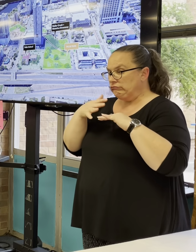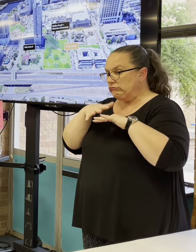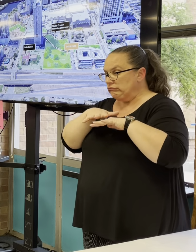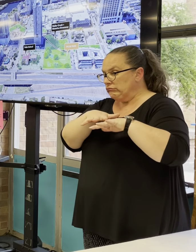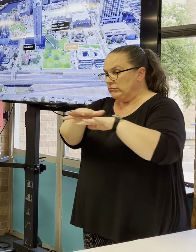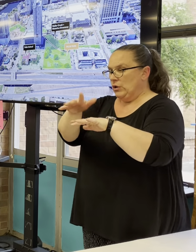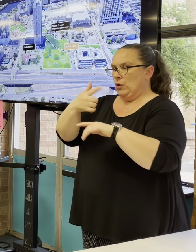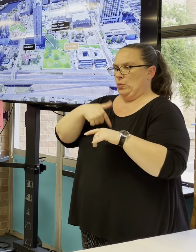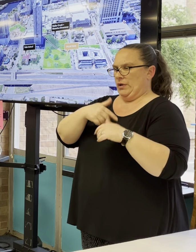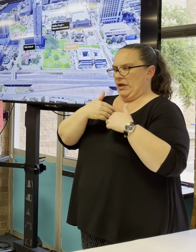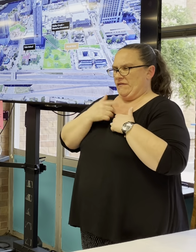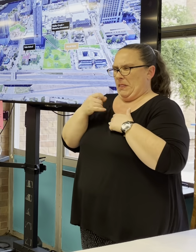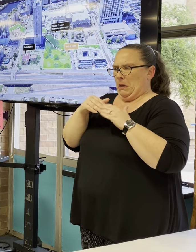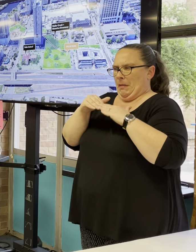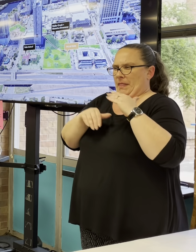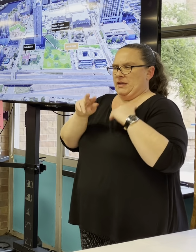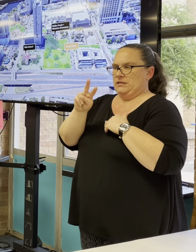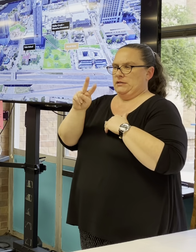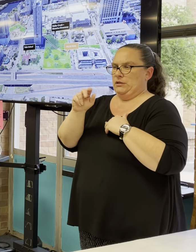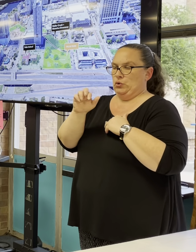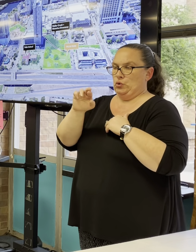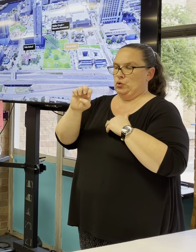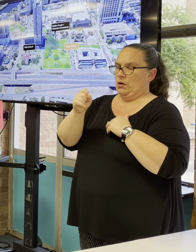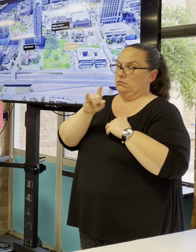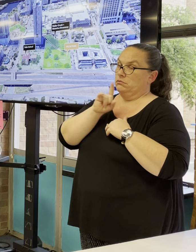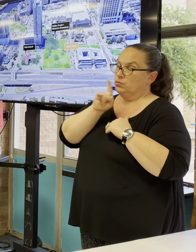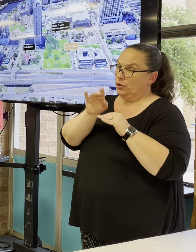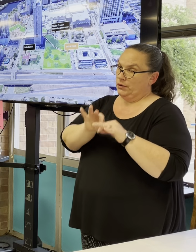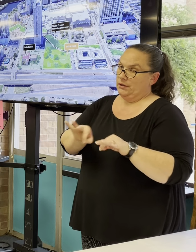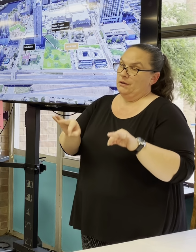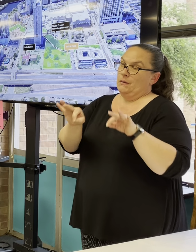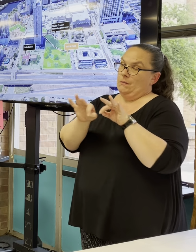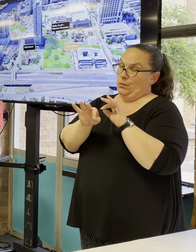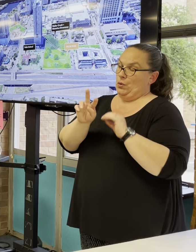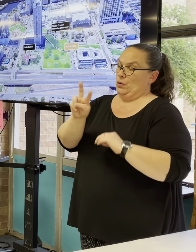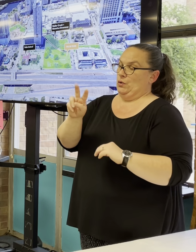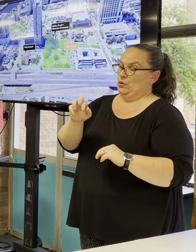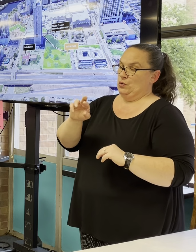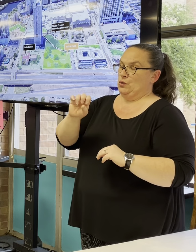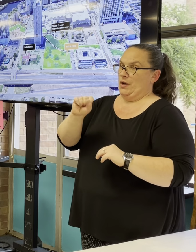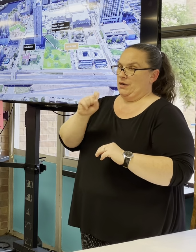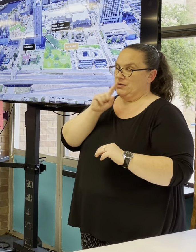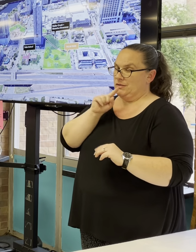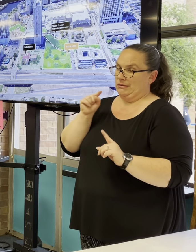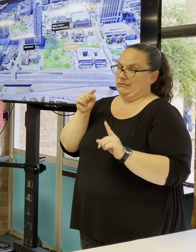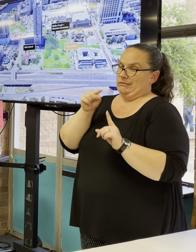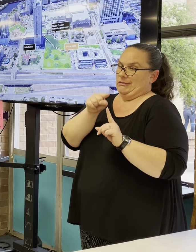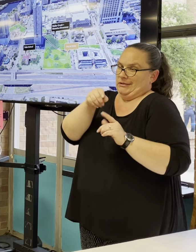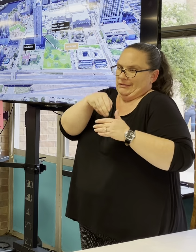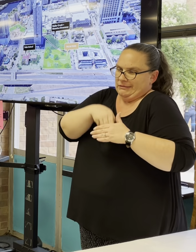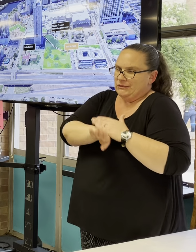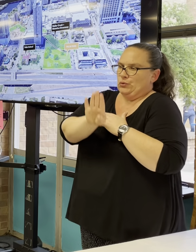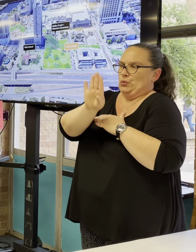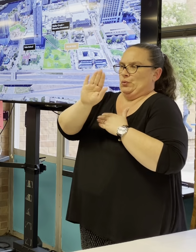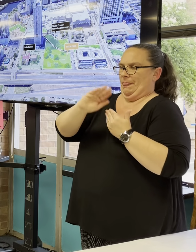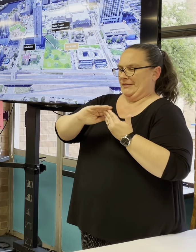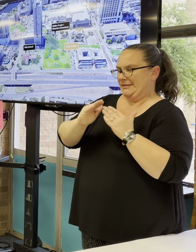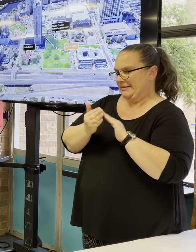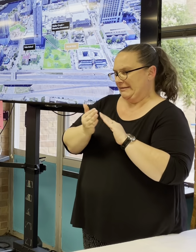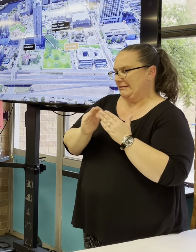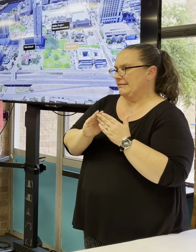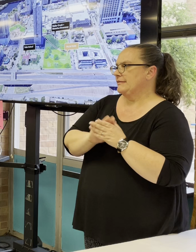left with a little under 2 acres, but it's a really important 2 acres that keystones into the city. And